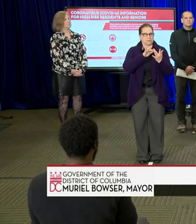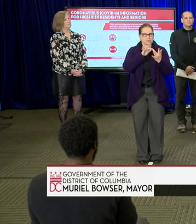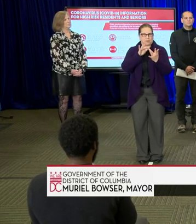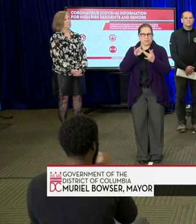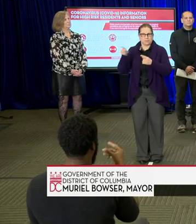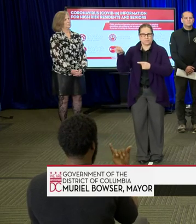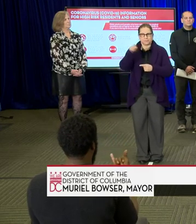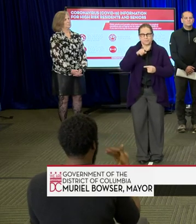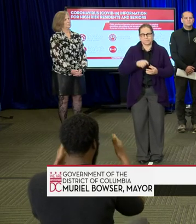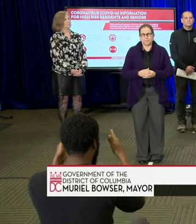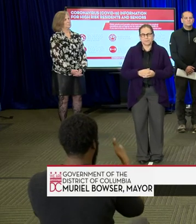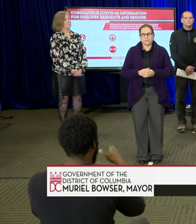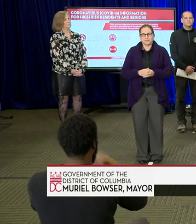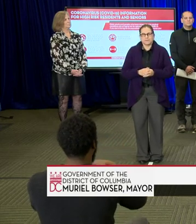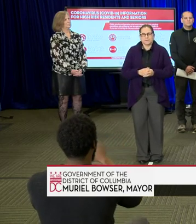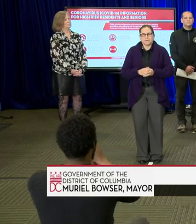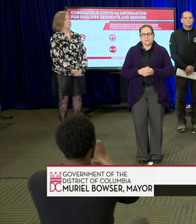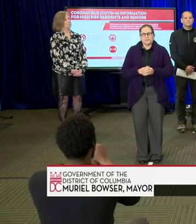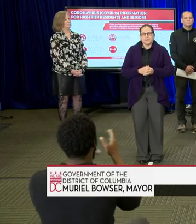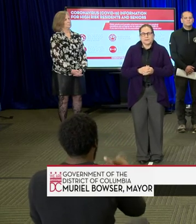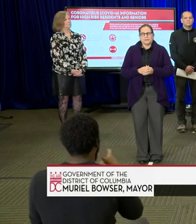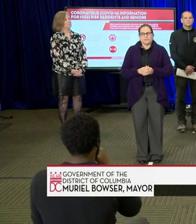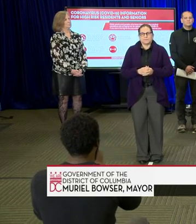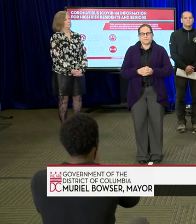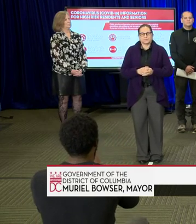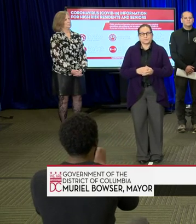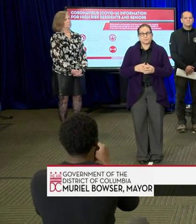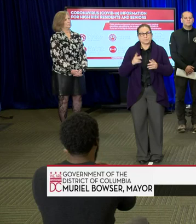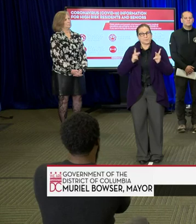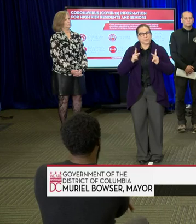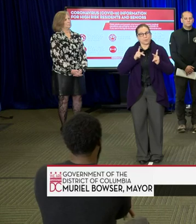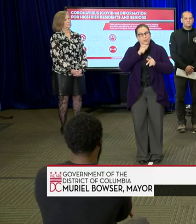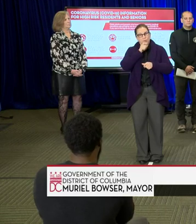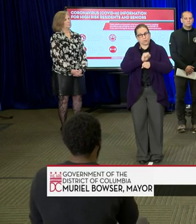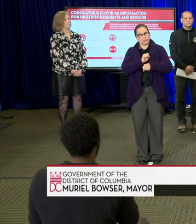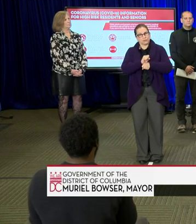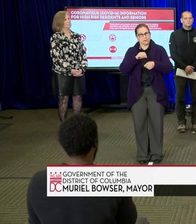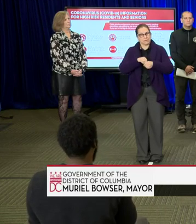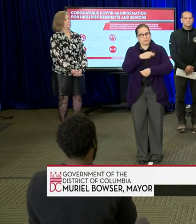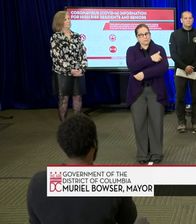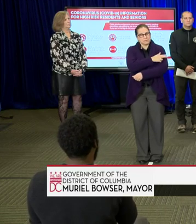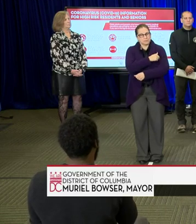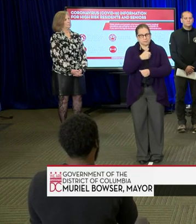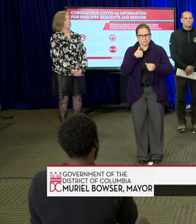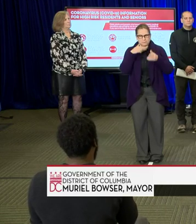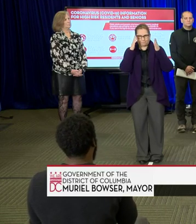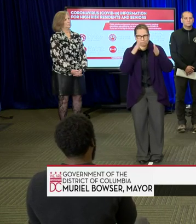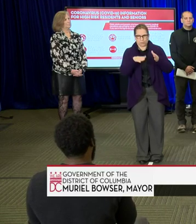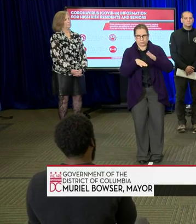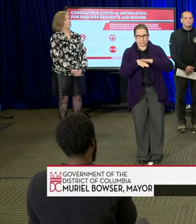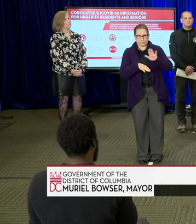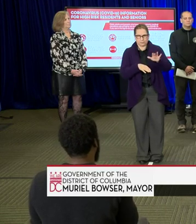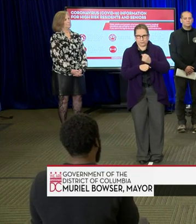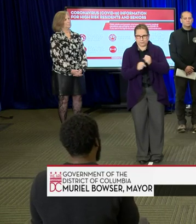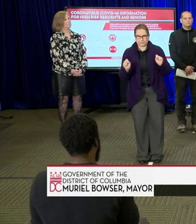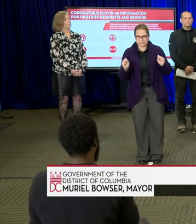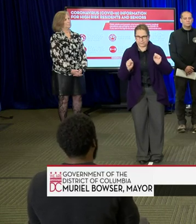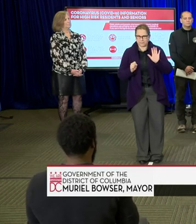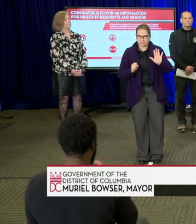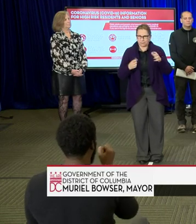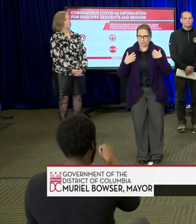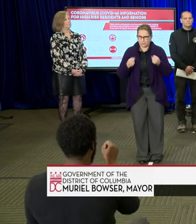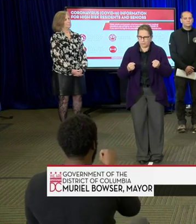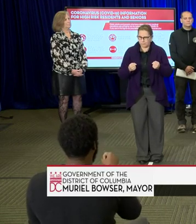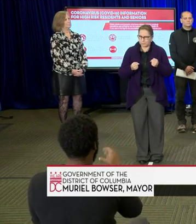hospital workers, certainly, and first responders in our system. DC Health and HCMA are leading